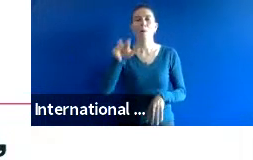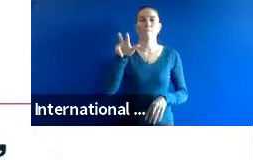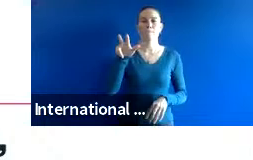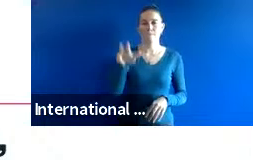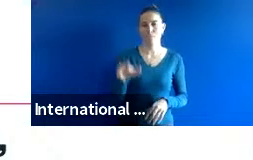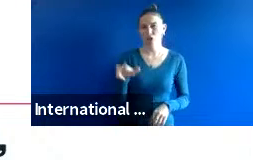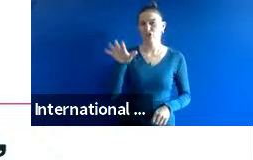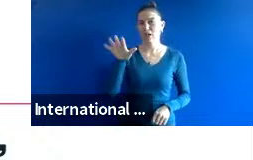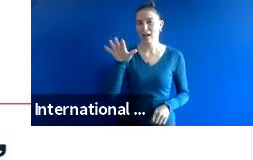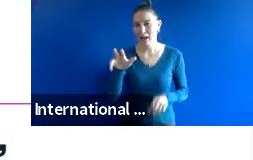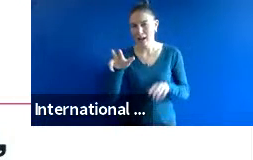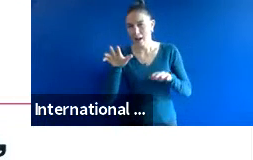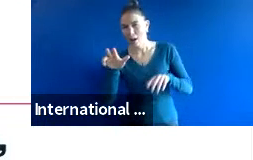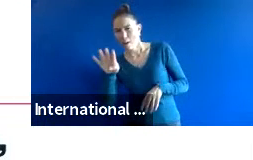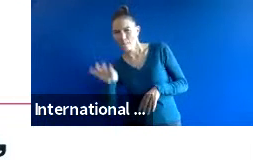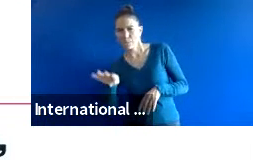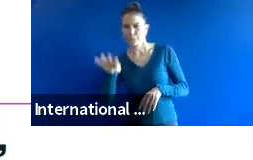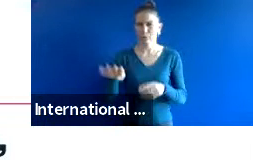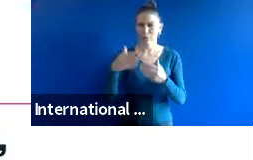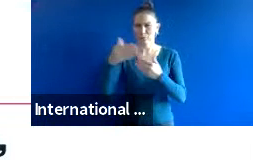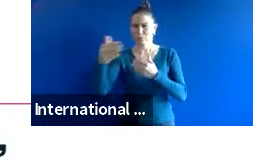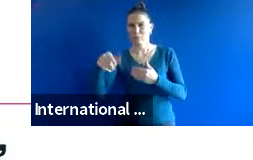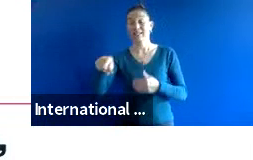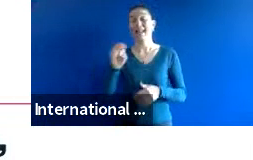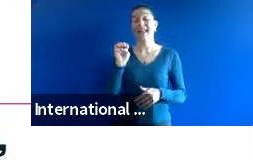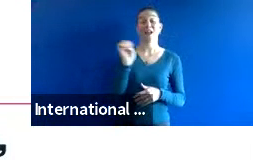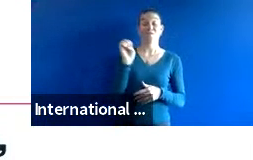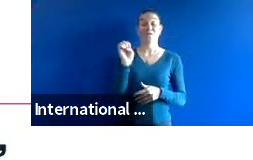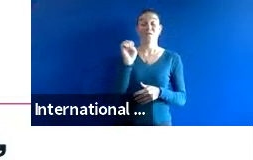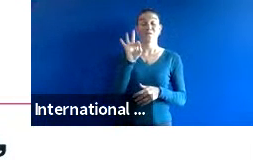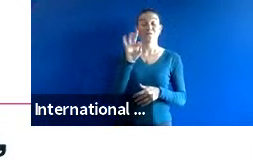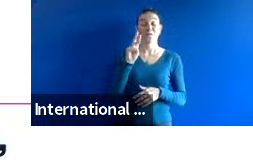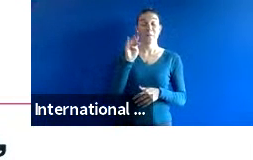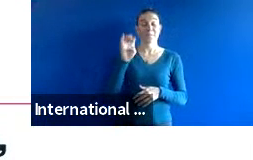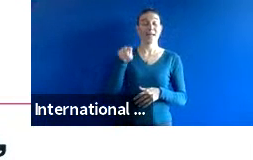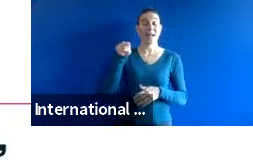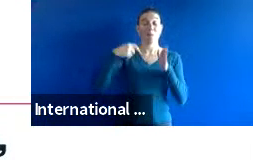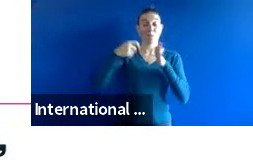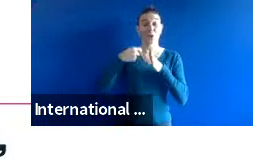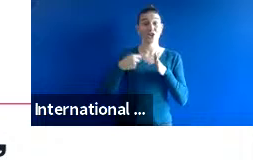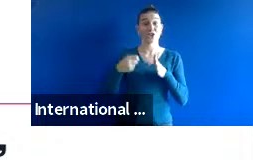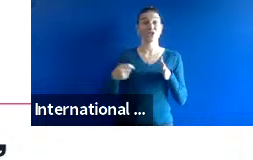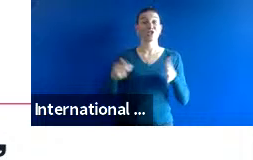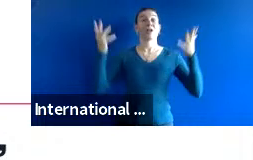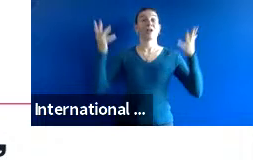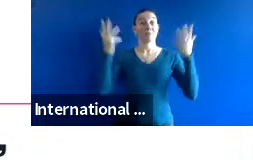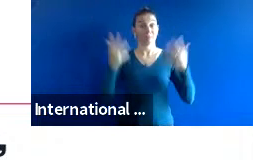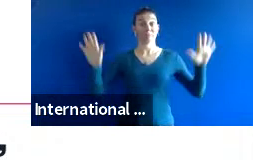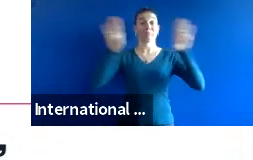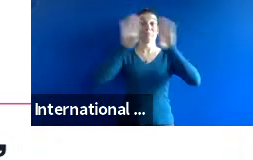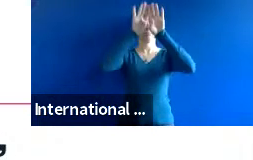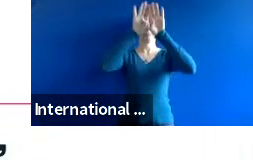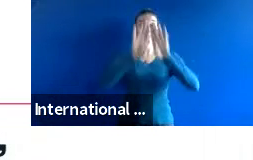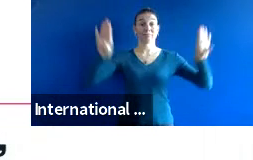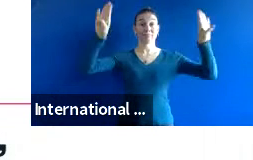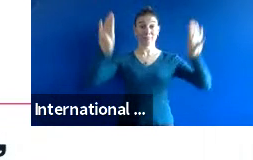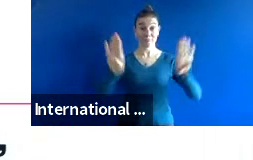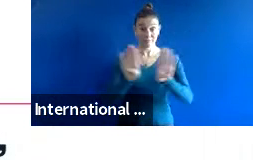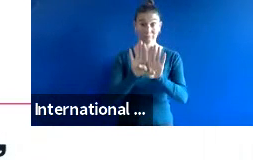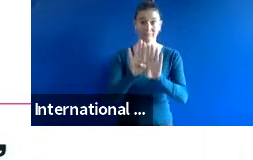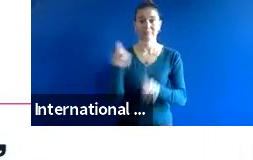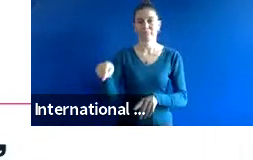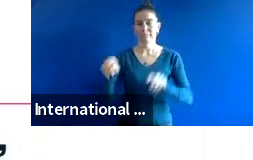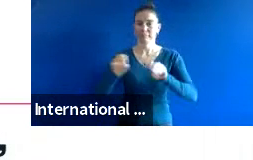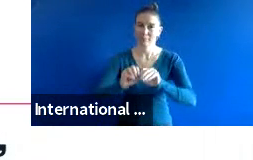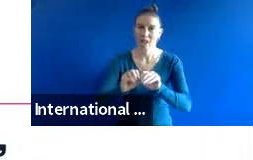EPFIME project. As Magali mentioned, we are also focusing on the PLA for SIM project. And in that project, we build